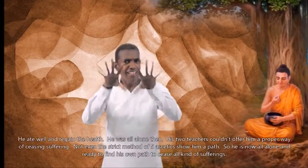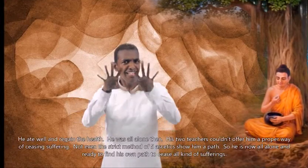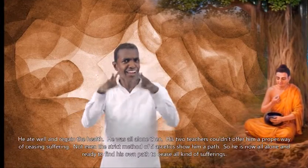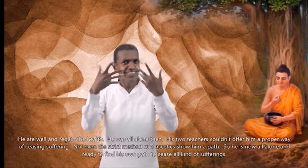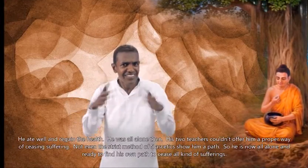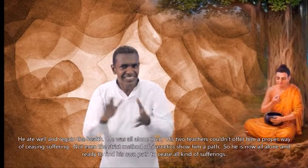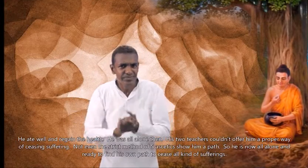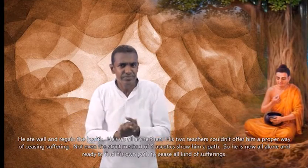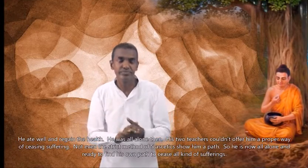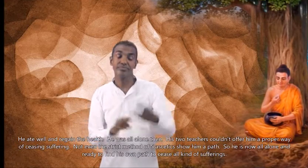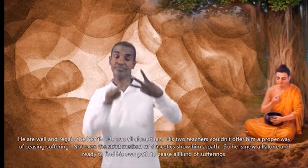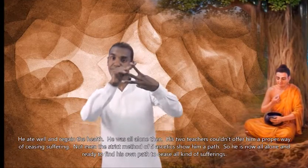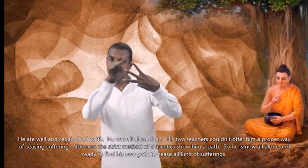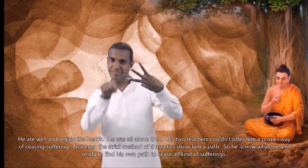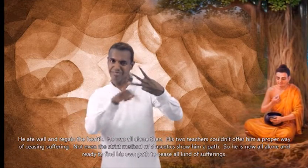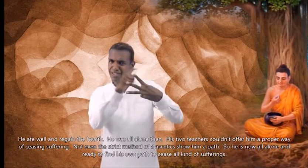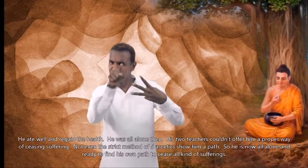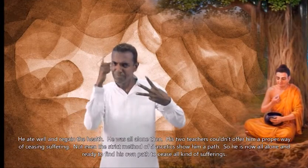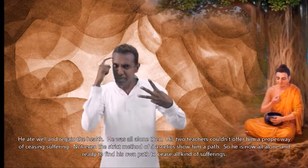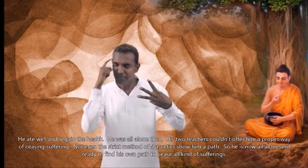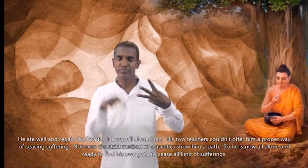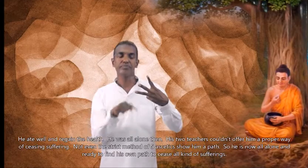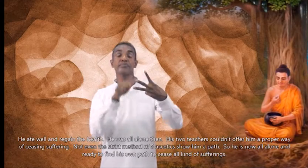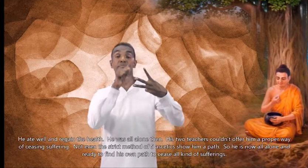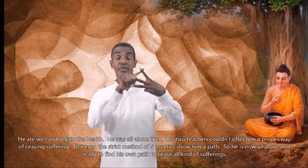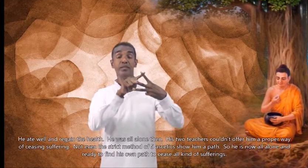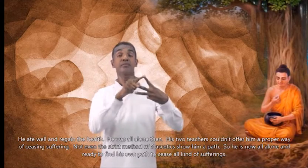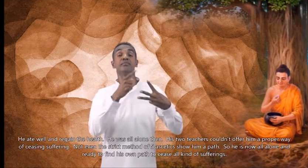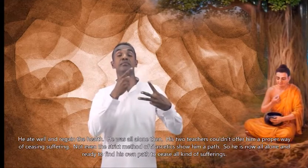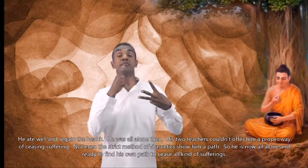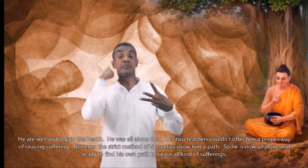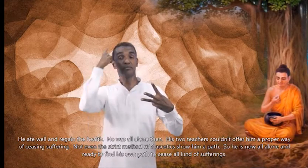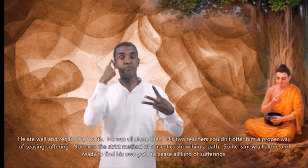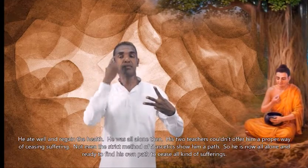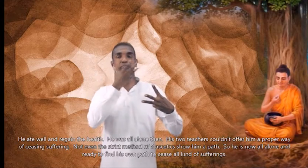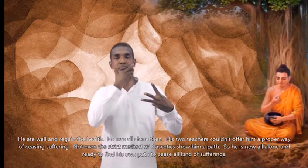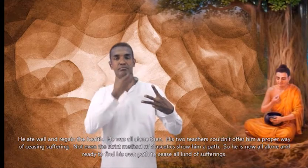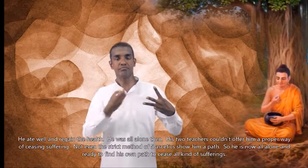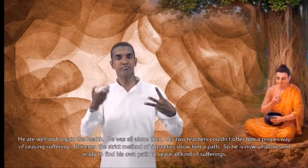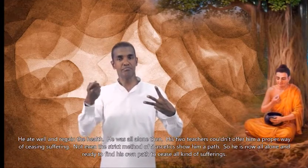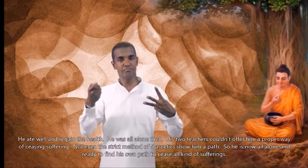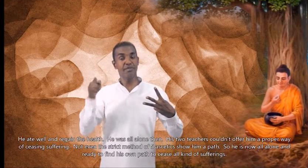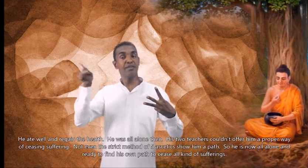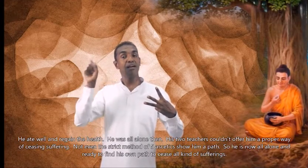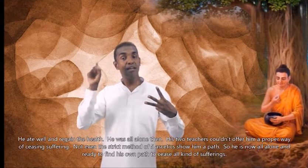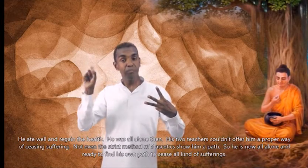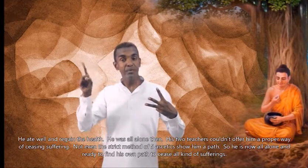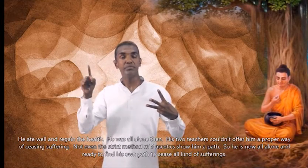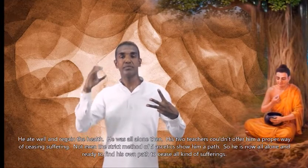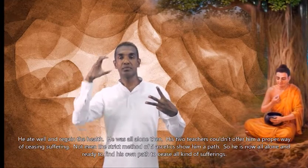He ate well and regained the health. He was all alone then. His 2 teachers couldn't offer him a